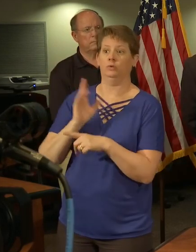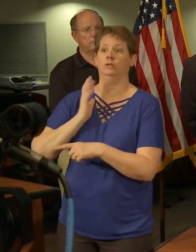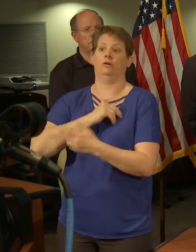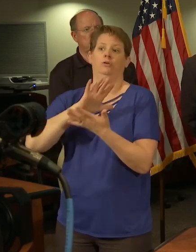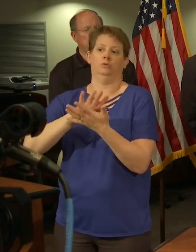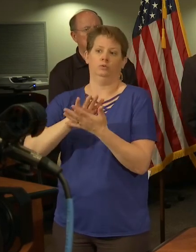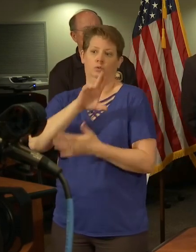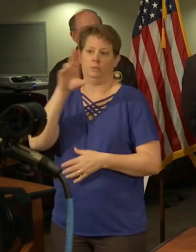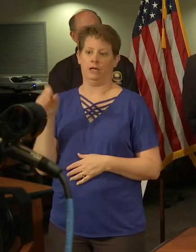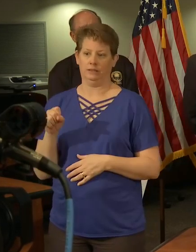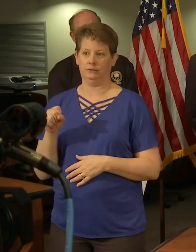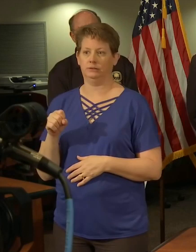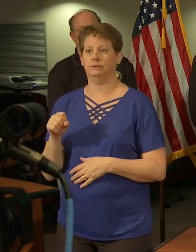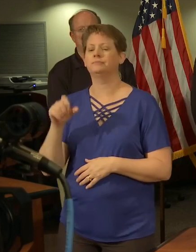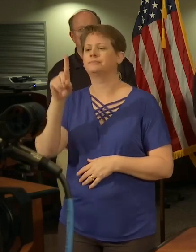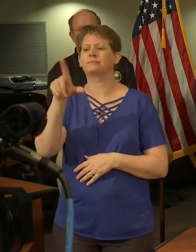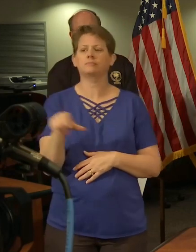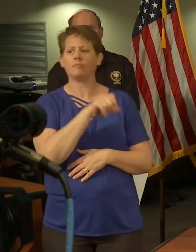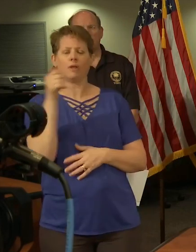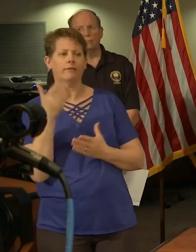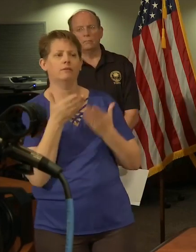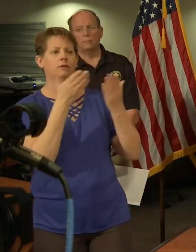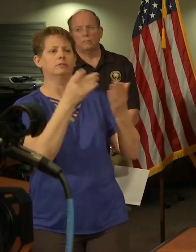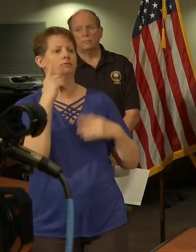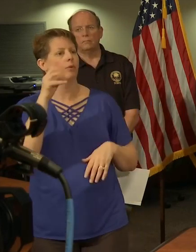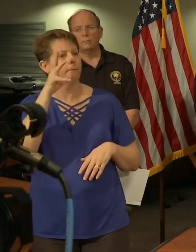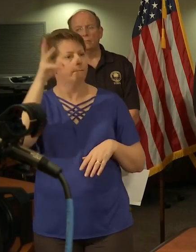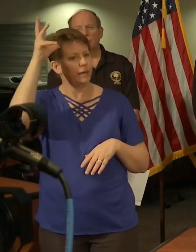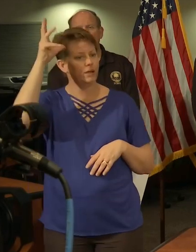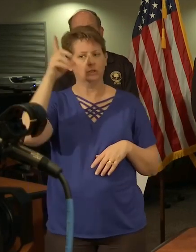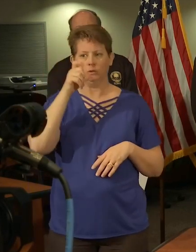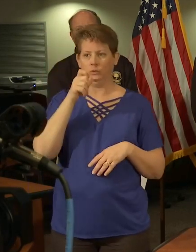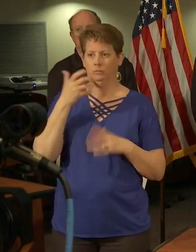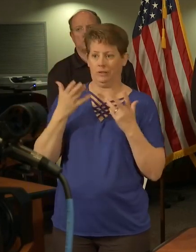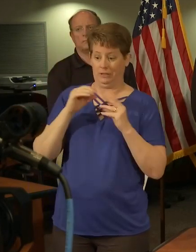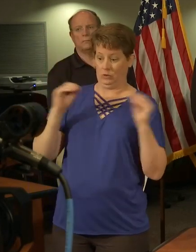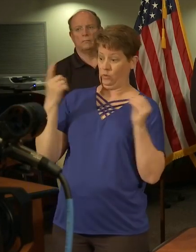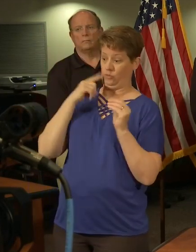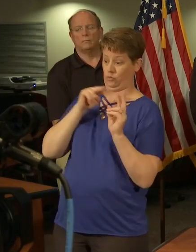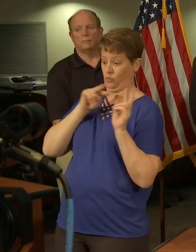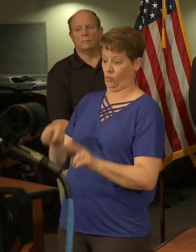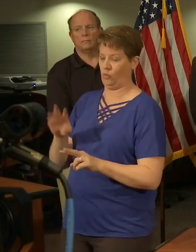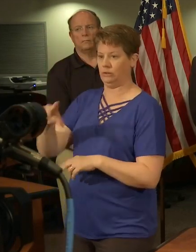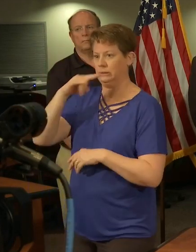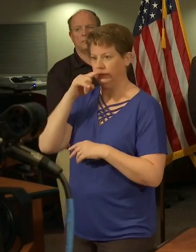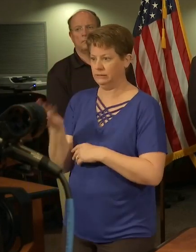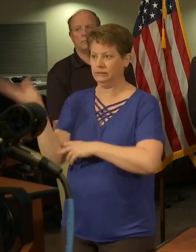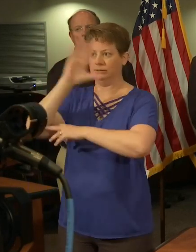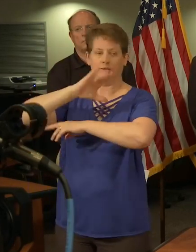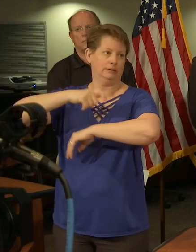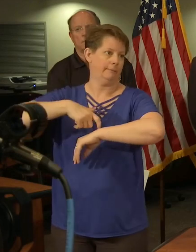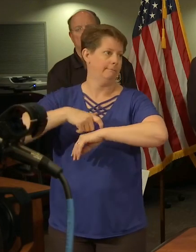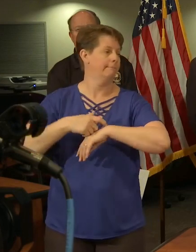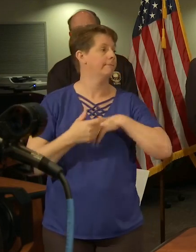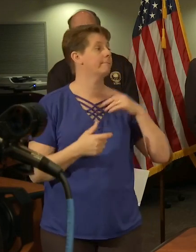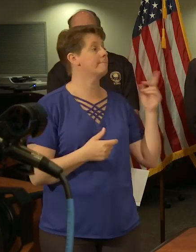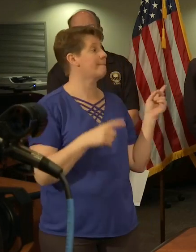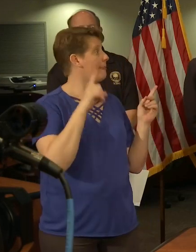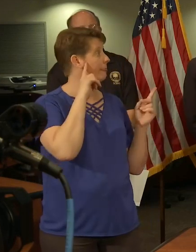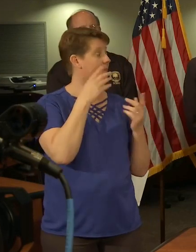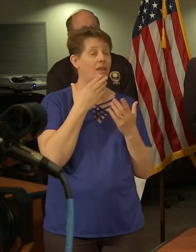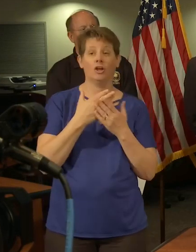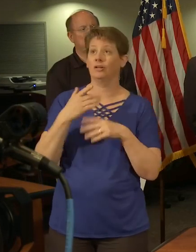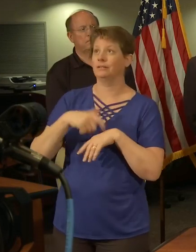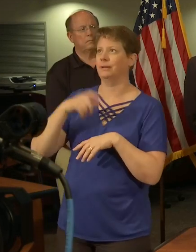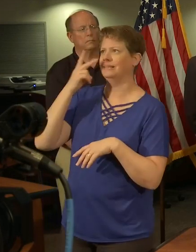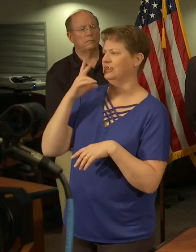school buses. And what other recommendations do you have for parents who may not have anyone to watch their kids during the day? Well, I think this is really a good time.